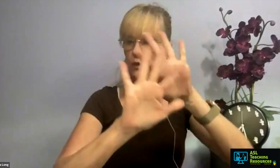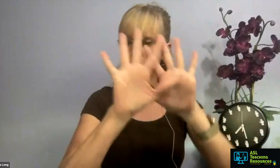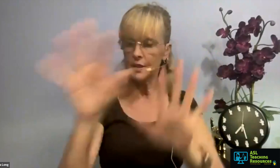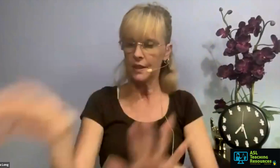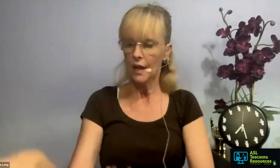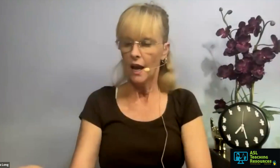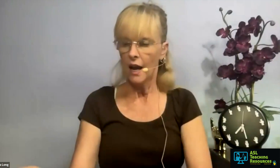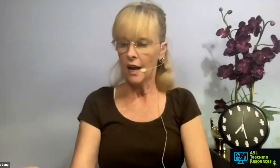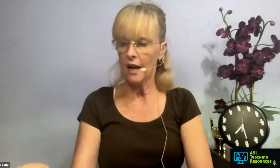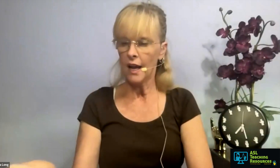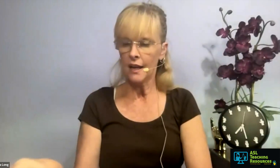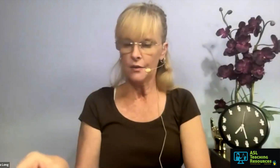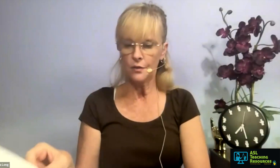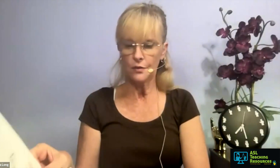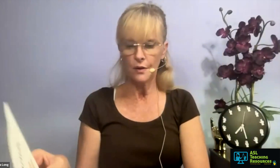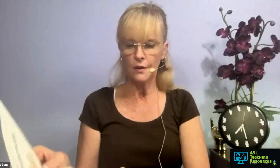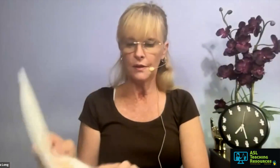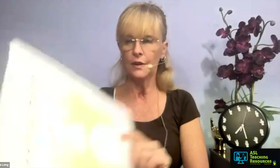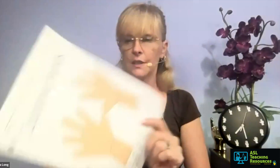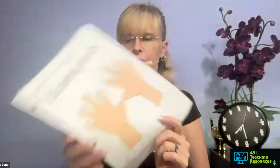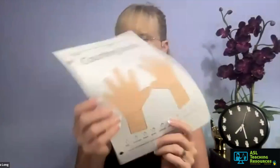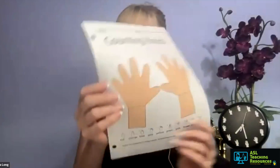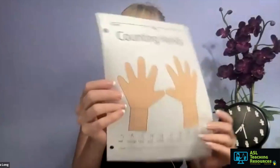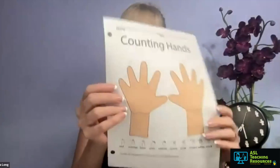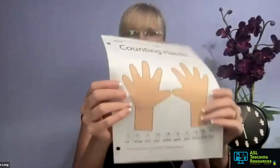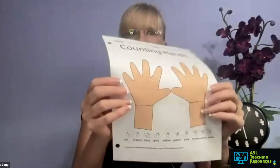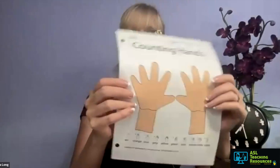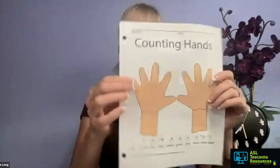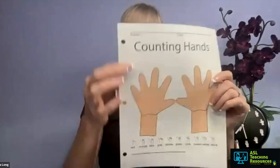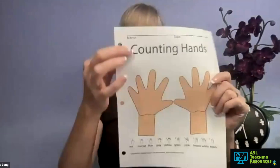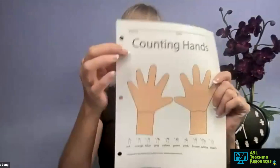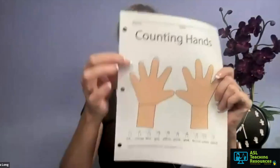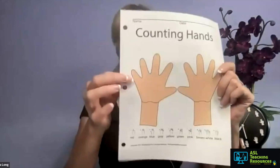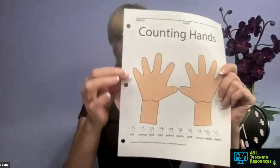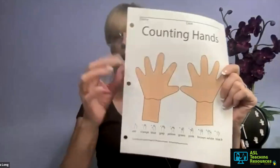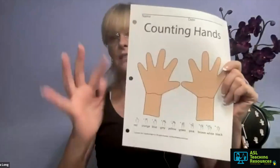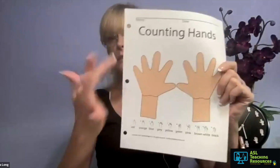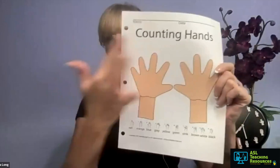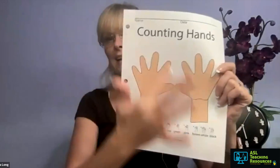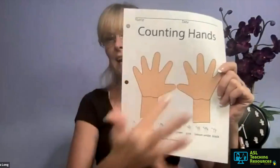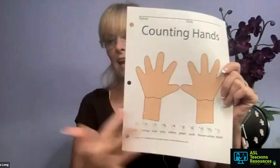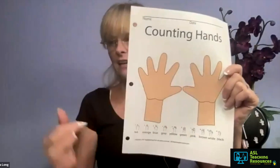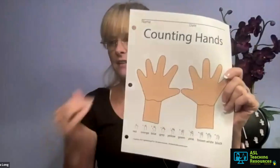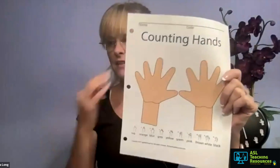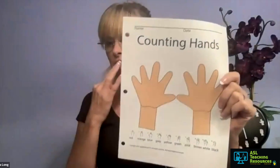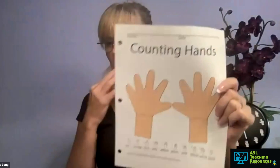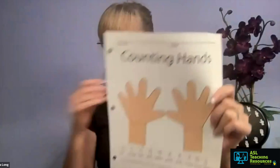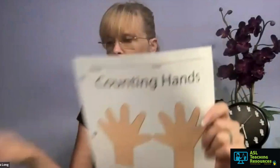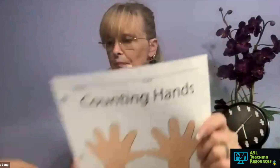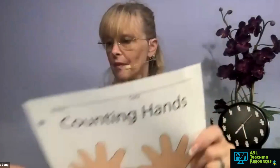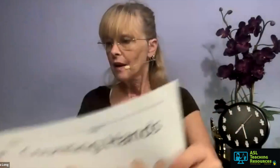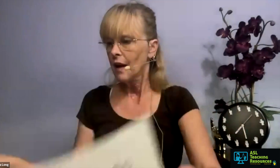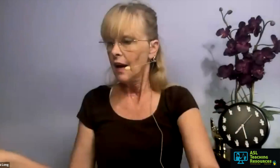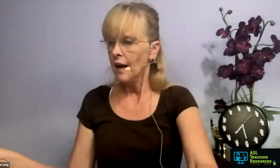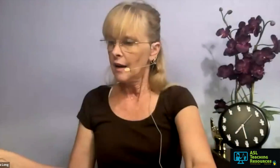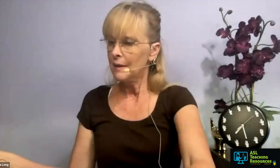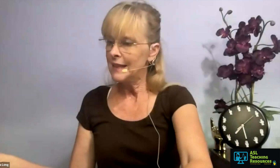fingers. And so this is kind of like this, counting my hands. And then